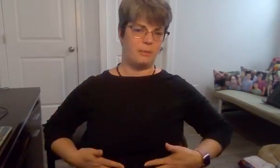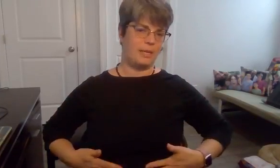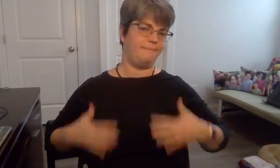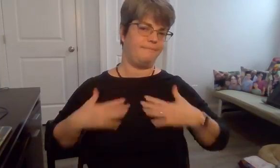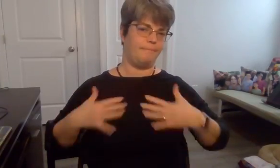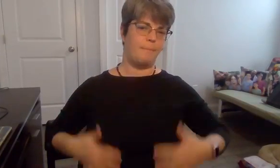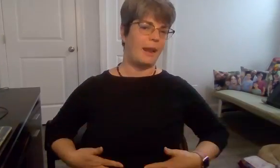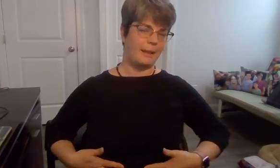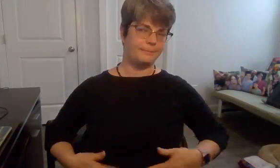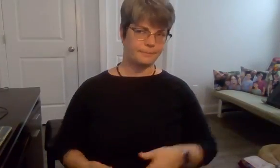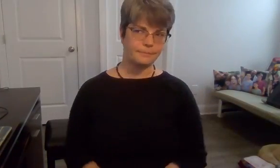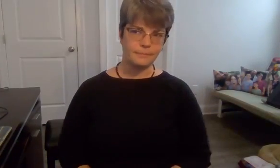belly. Body.